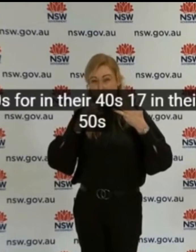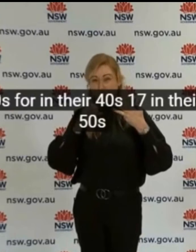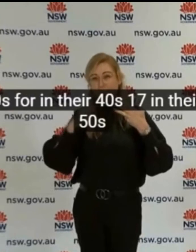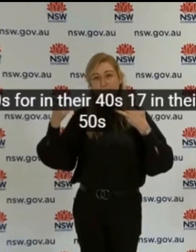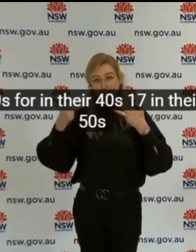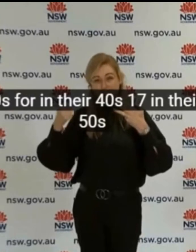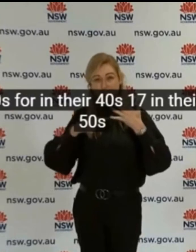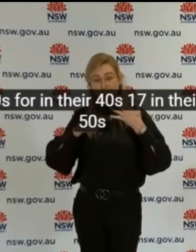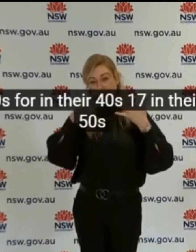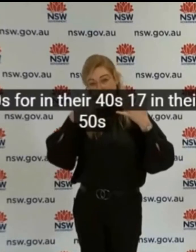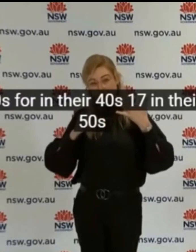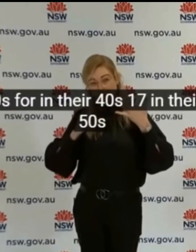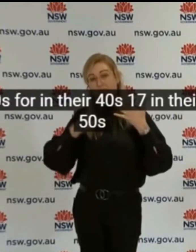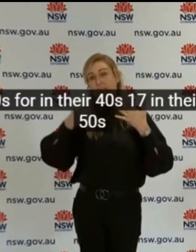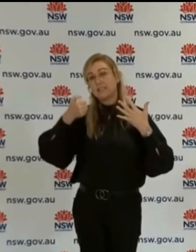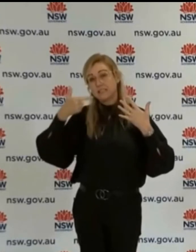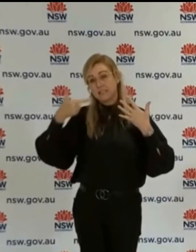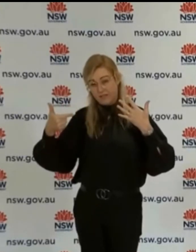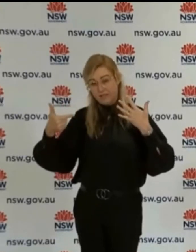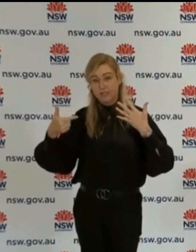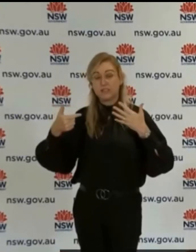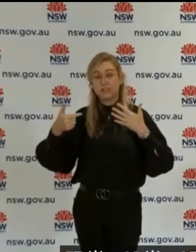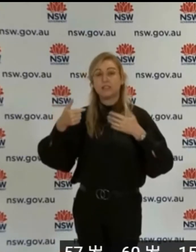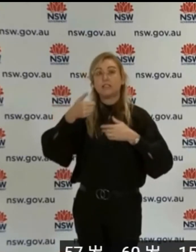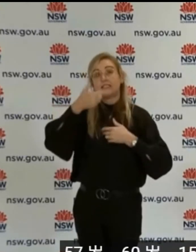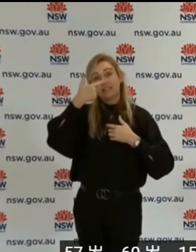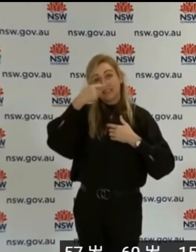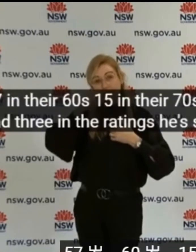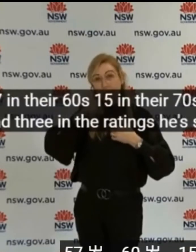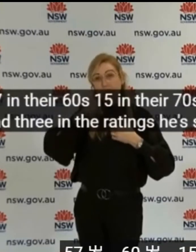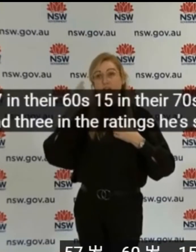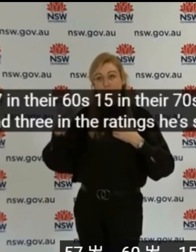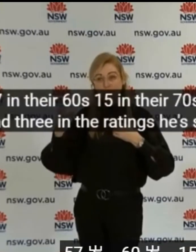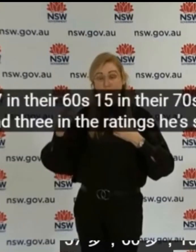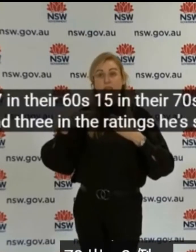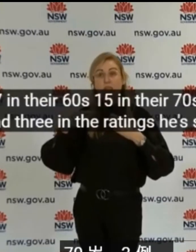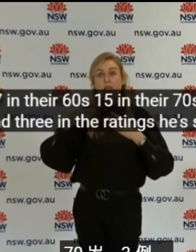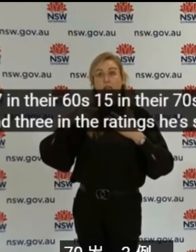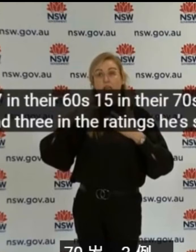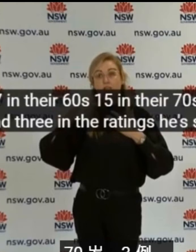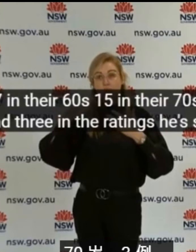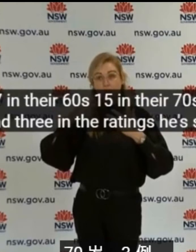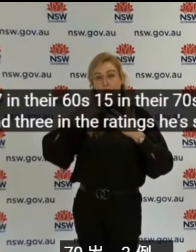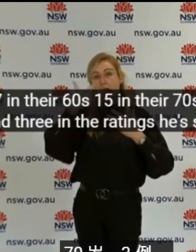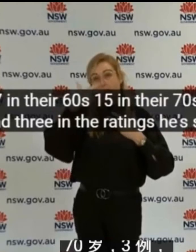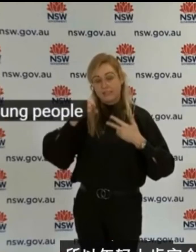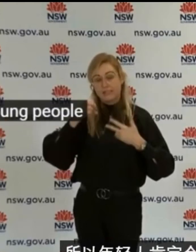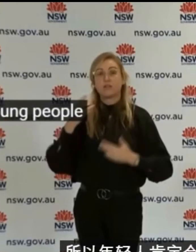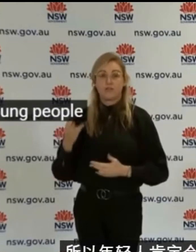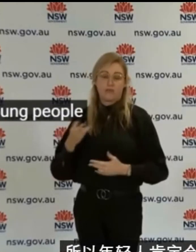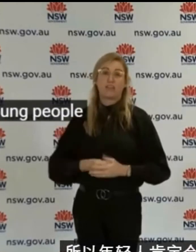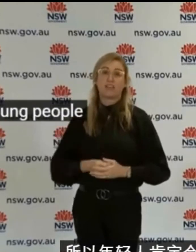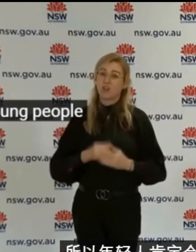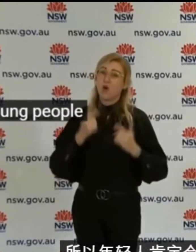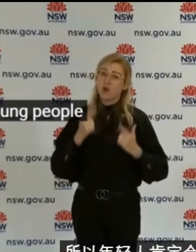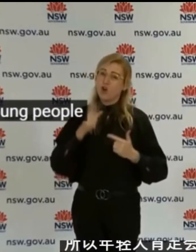their 50s, 7 in their 60s, 15 in their 70s and 3 in their 80s. So young people are certainly getting caught up with